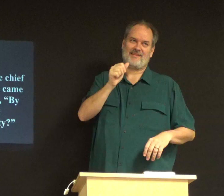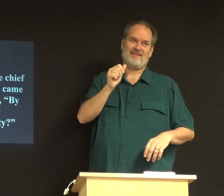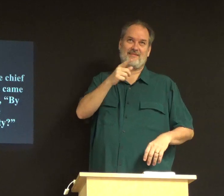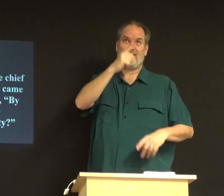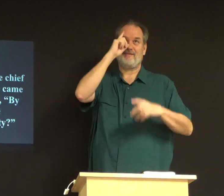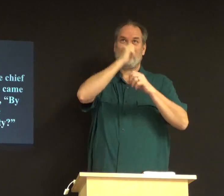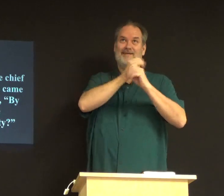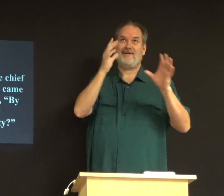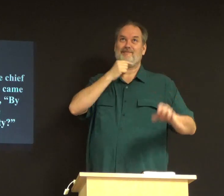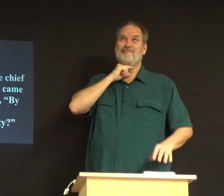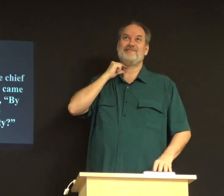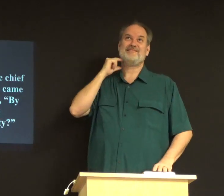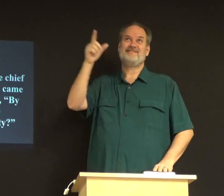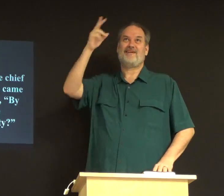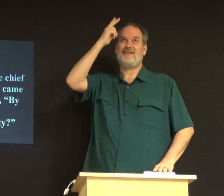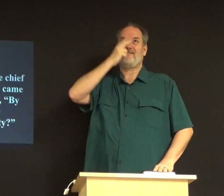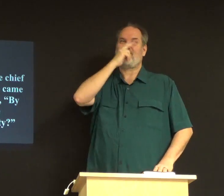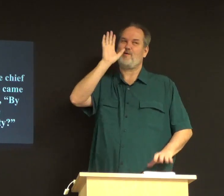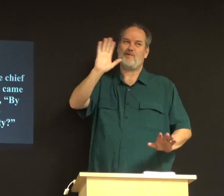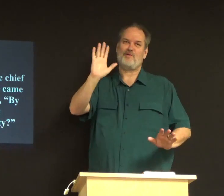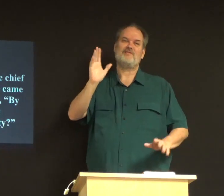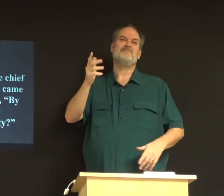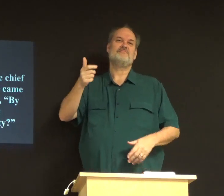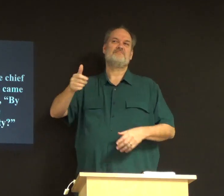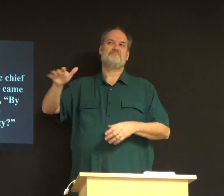Catholic, but different, not a Catholic.